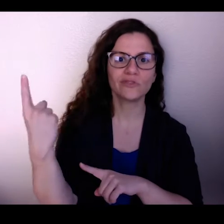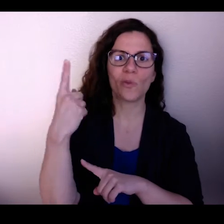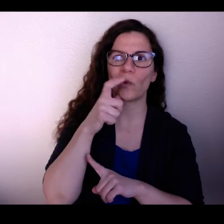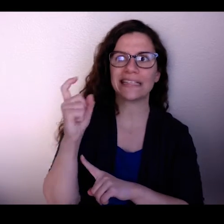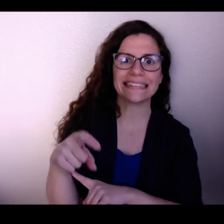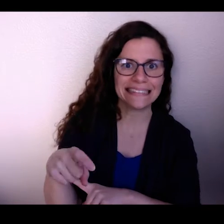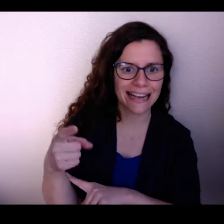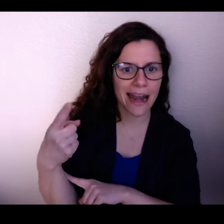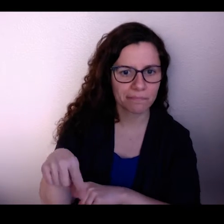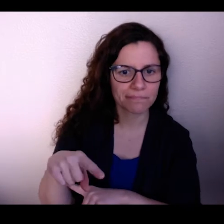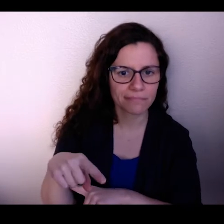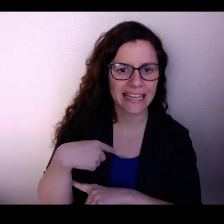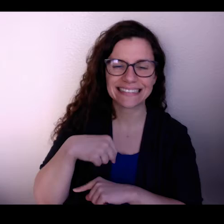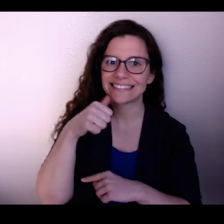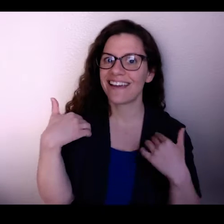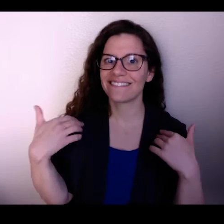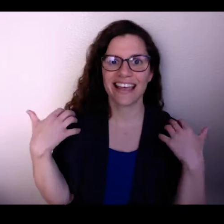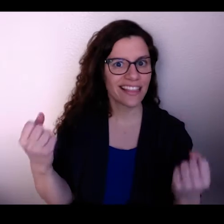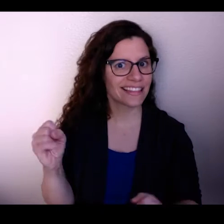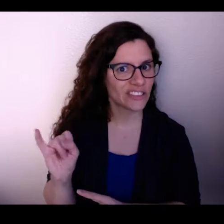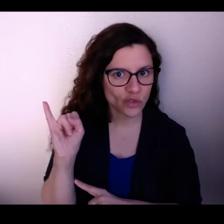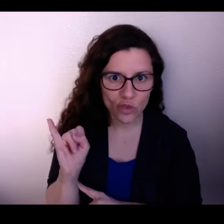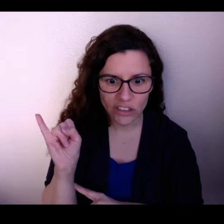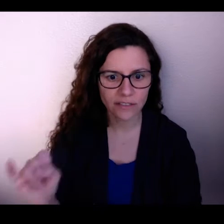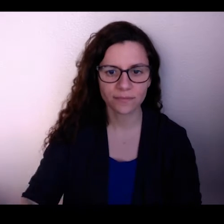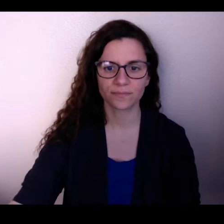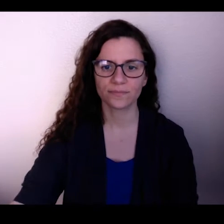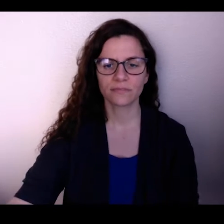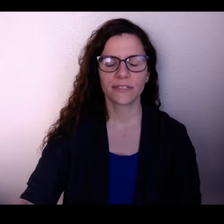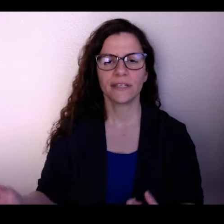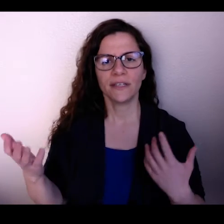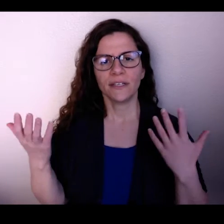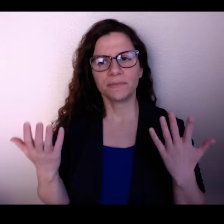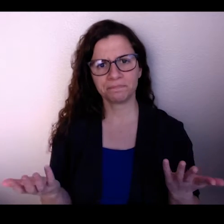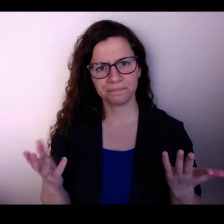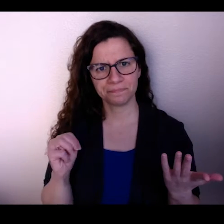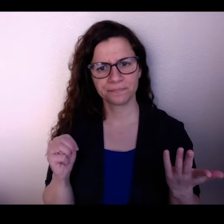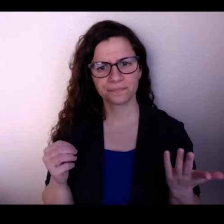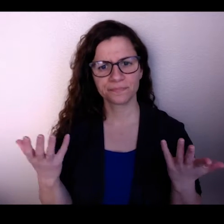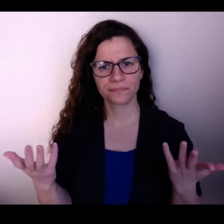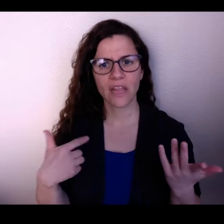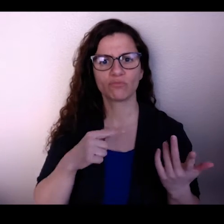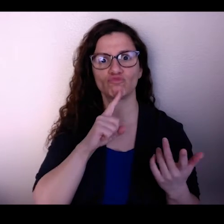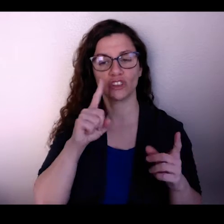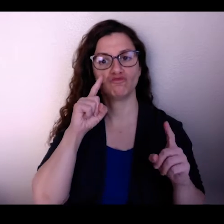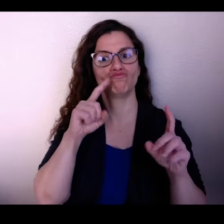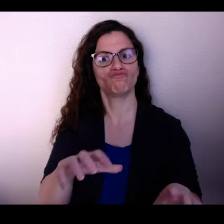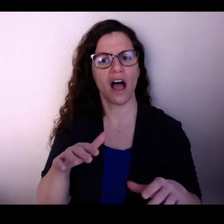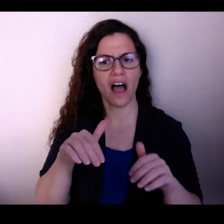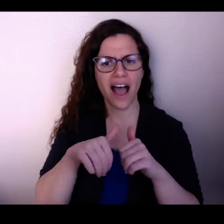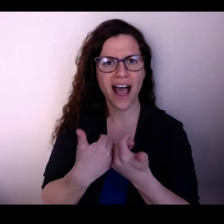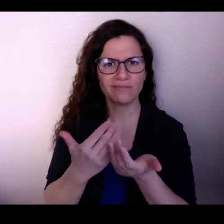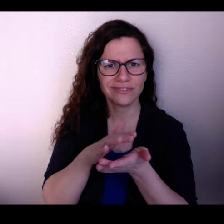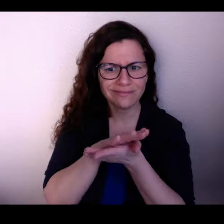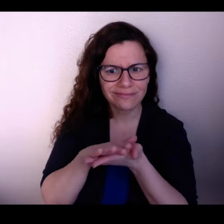because once upon a time I was someone who needed them. I didn't have health insurance. I was really shocked